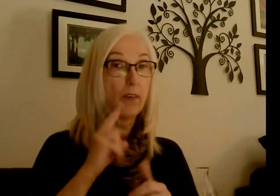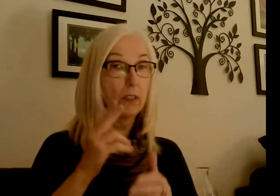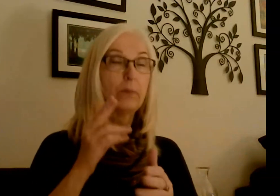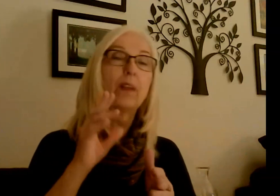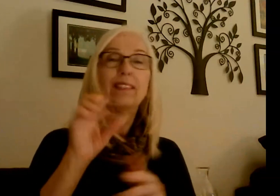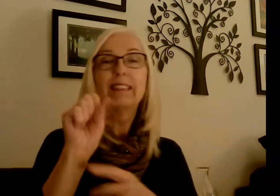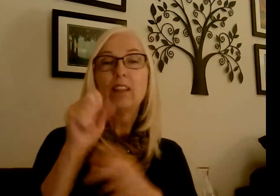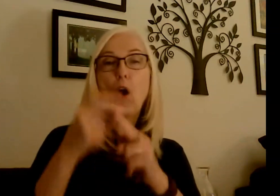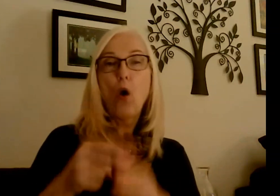Then in